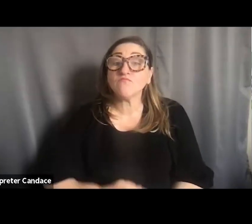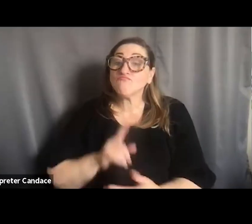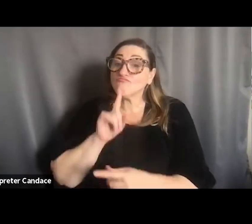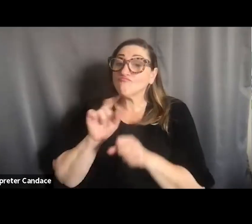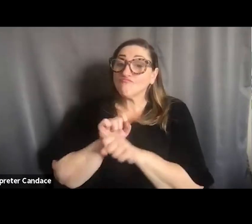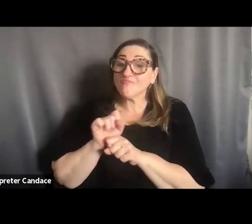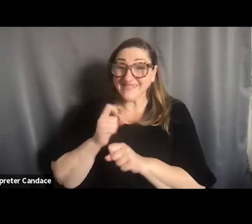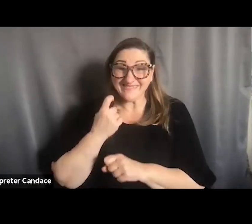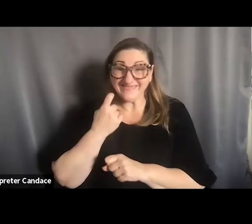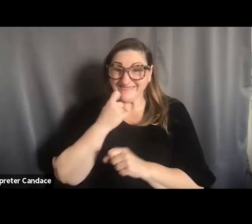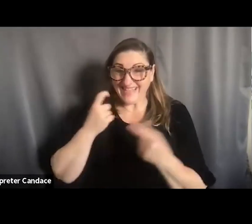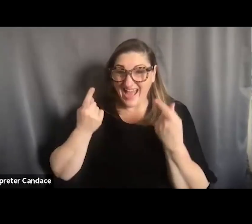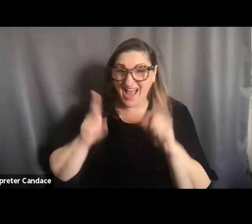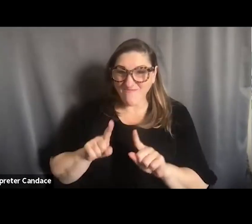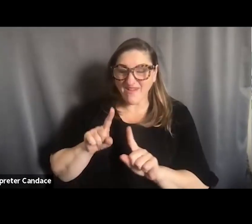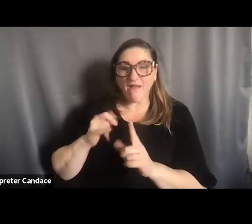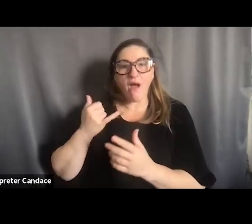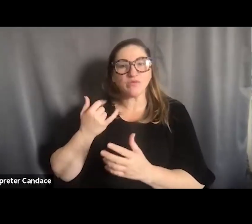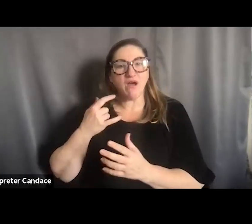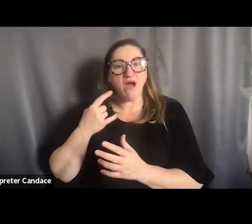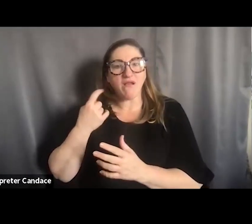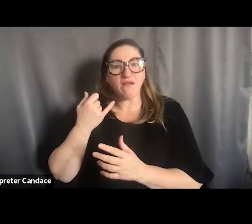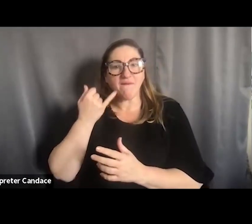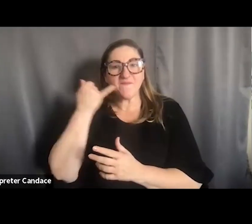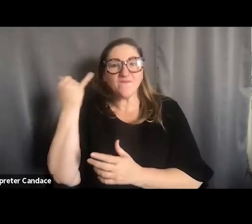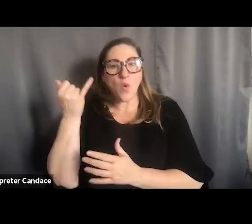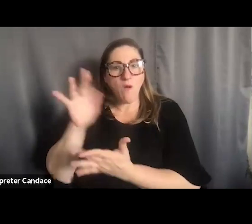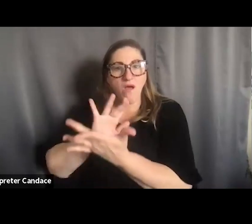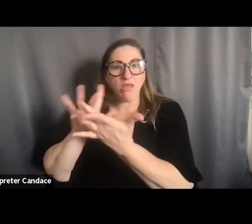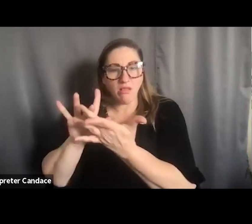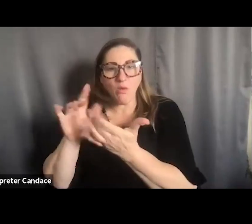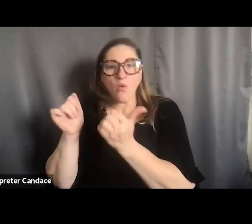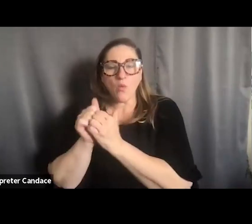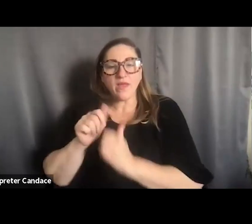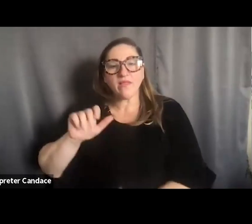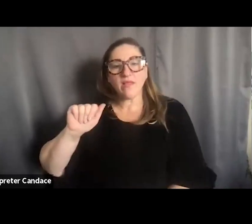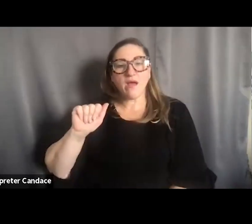"What is the blessing you are demanding?"